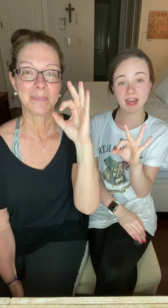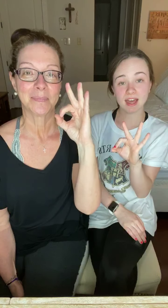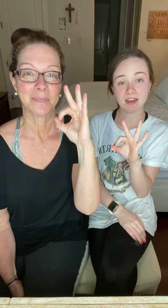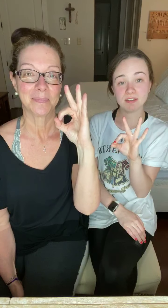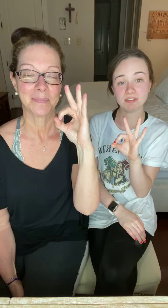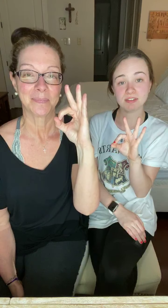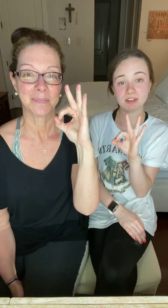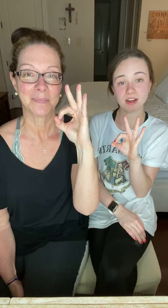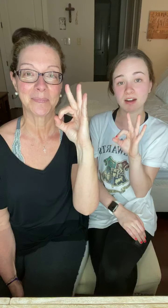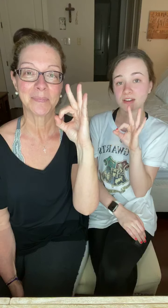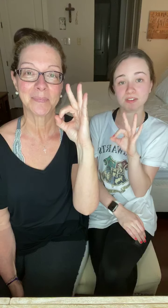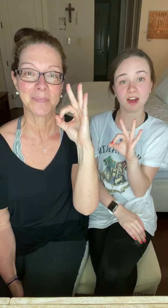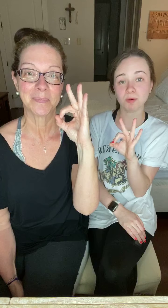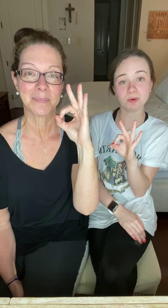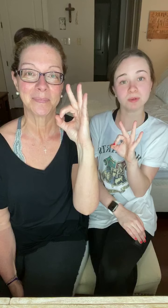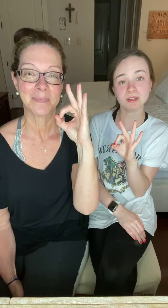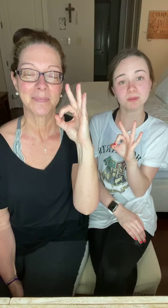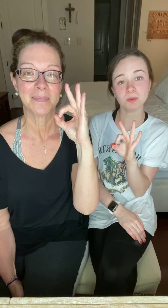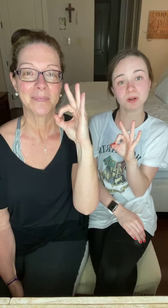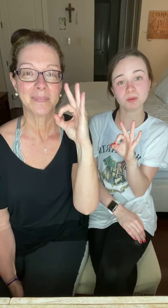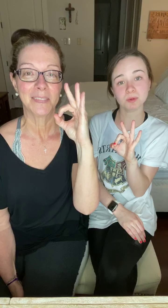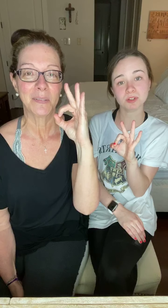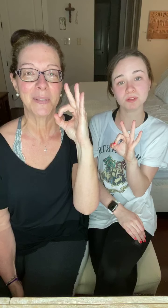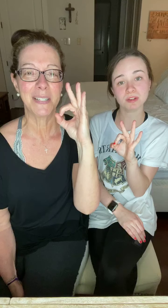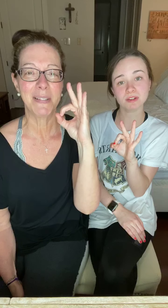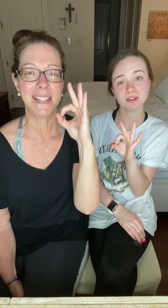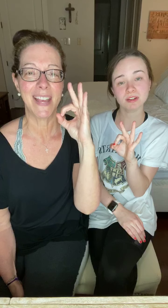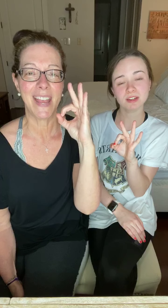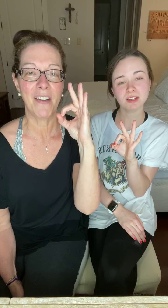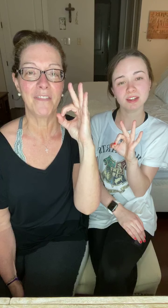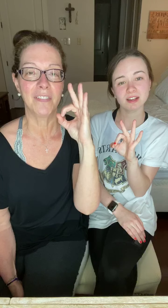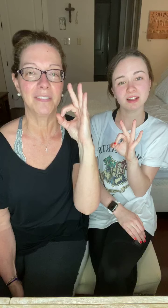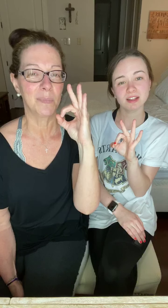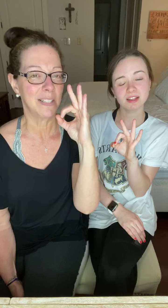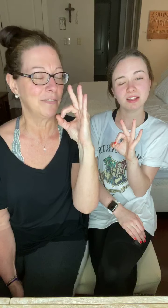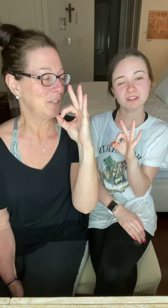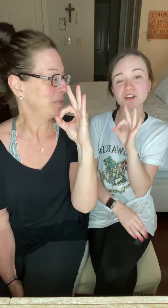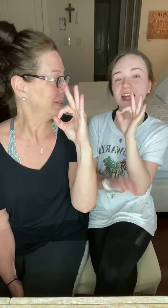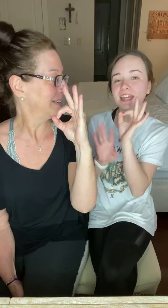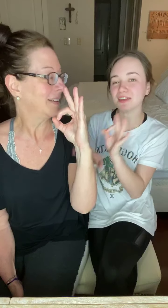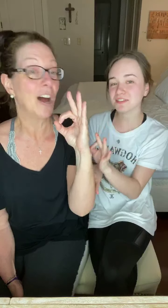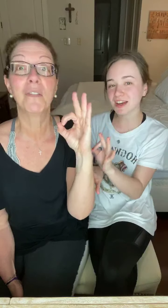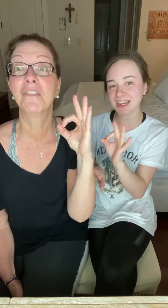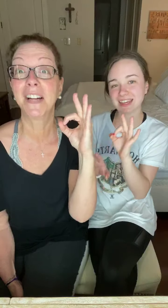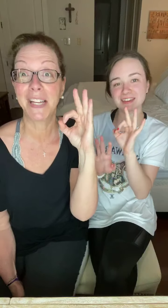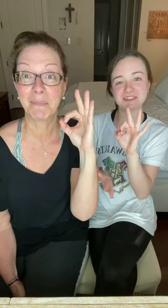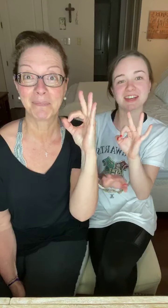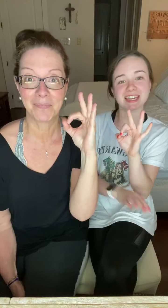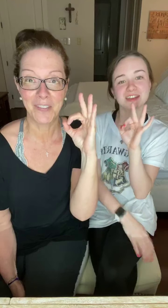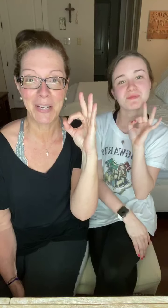F. I already forgot what word we were doing. What did we say? F. Was it food? Funny. Oh, funny. Funny. Funny.